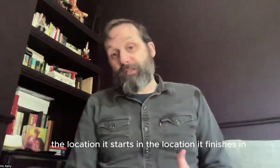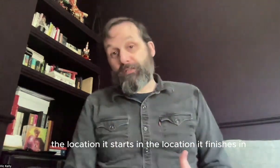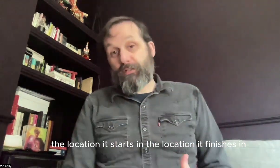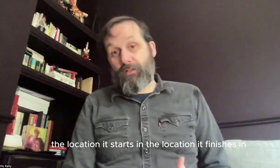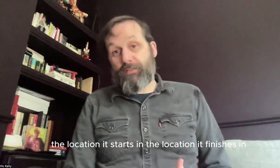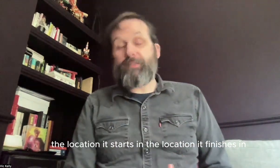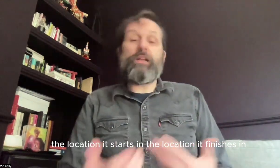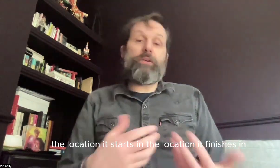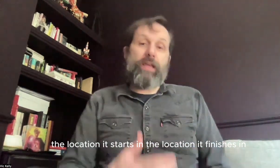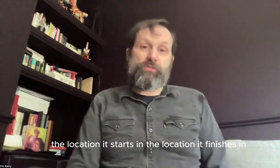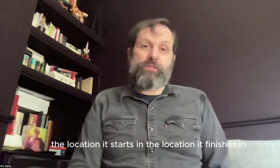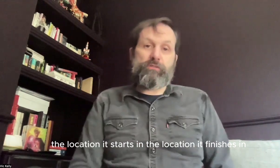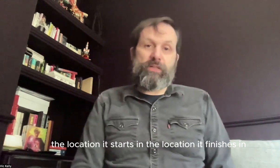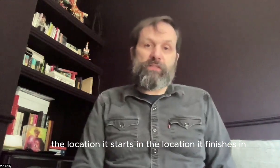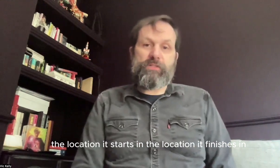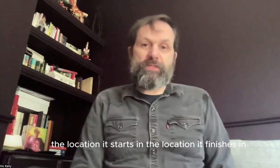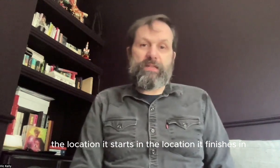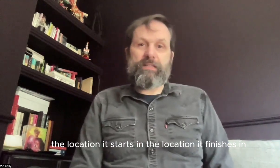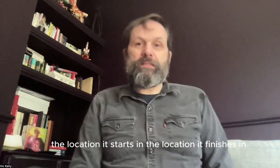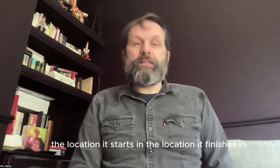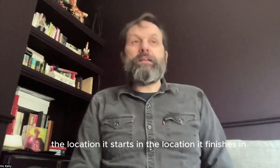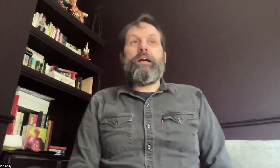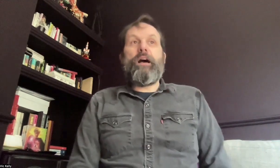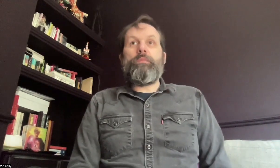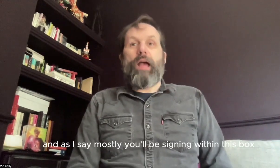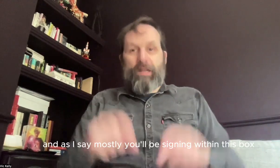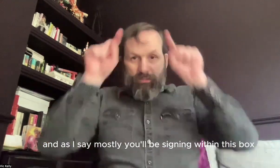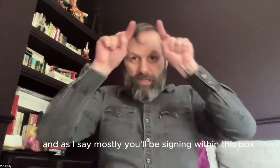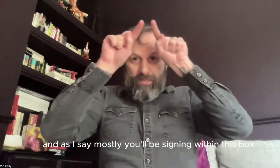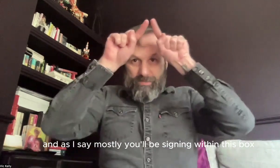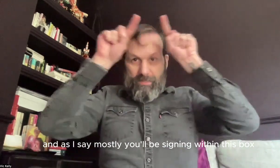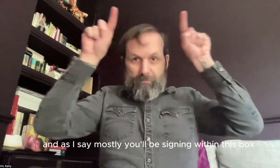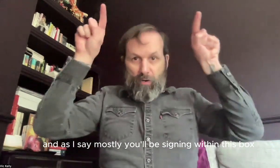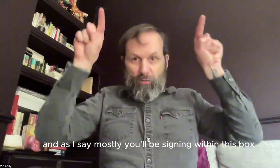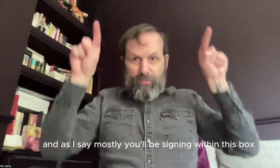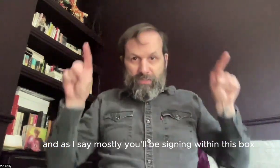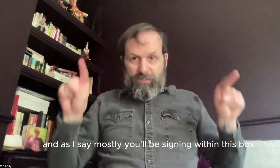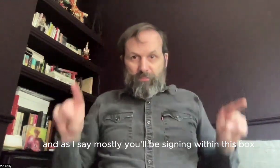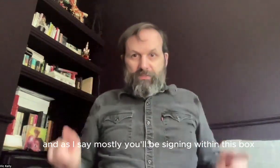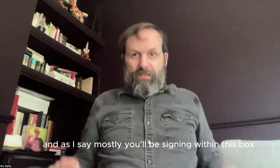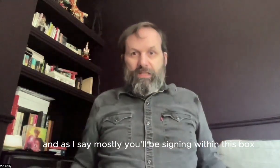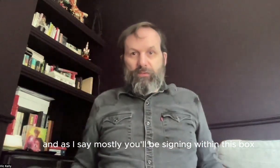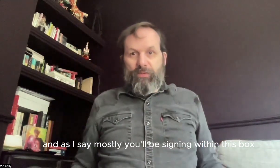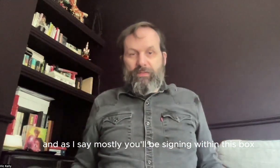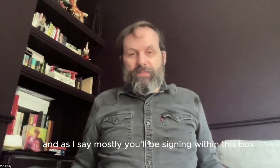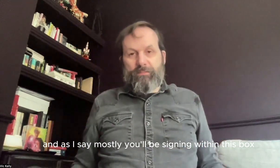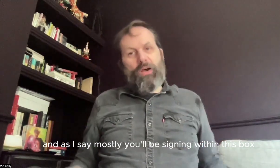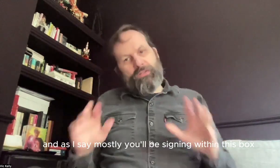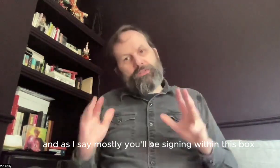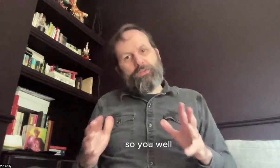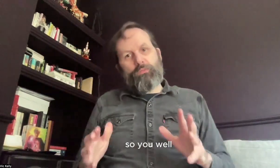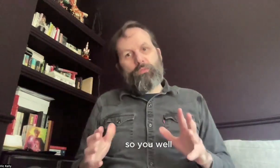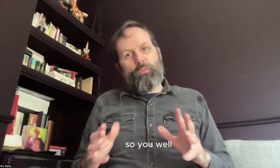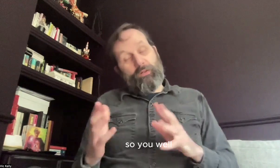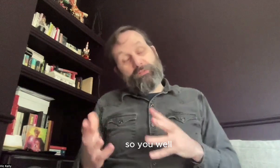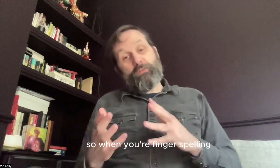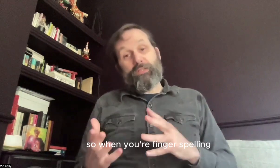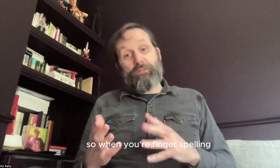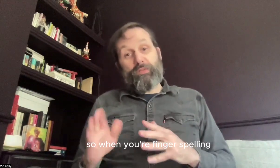it starts in, the location it finishes in. And as I say, mostly you'll be signing within this box. So when you're